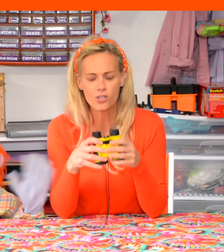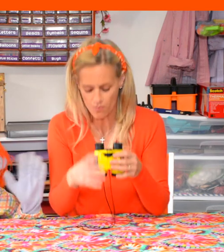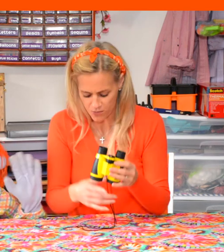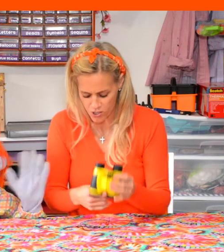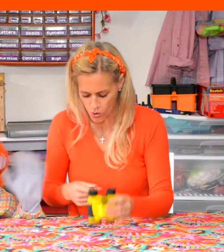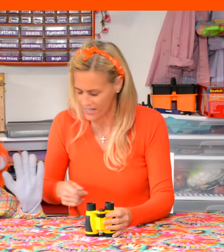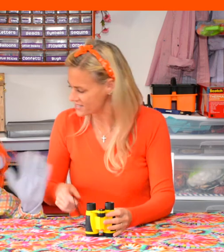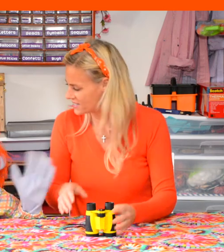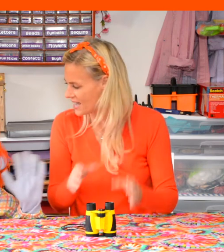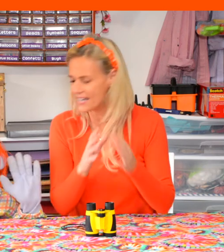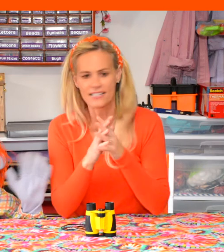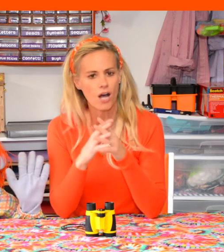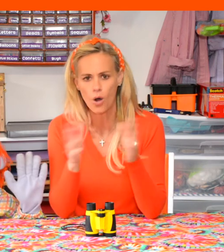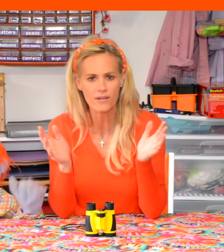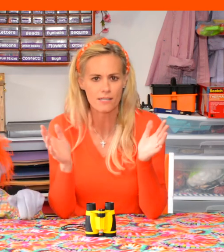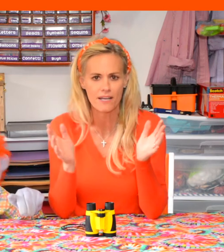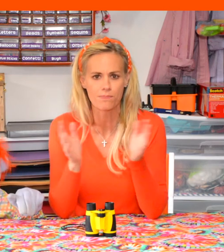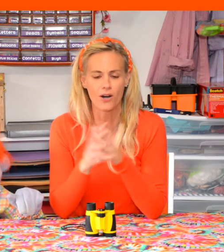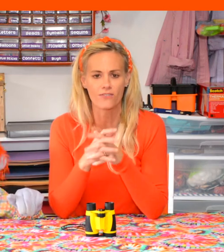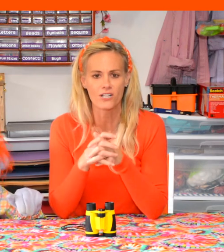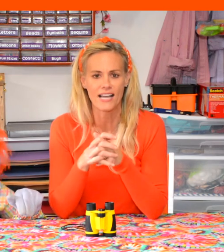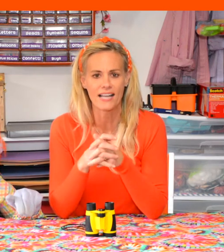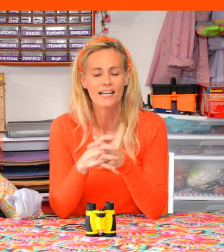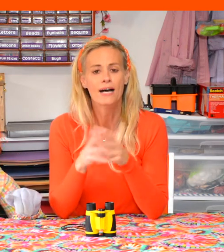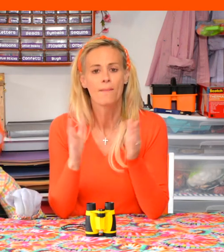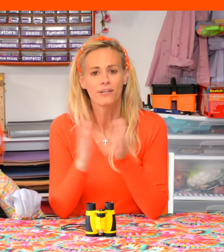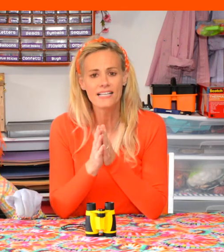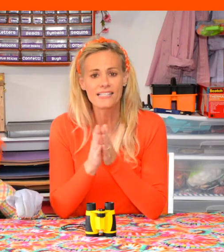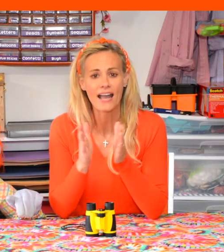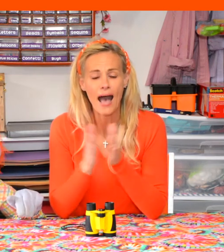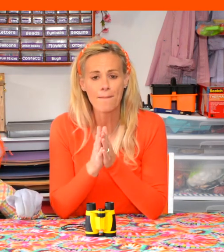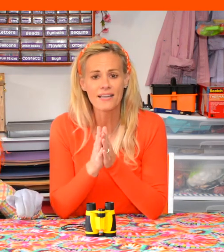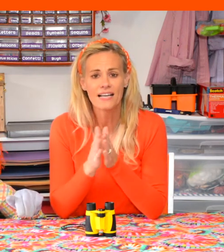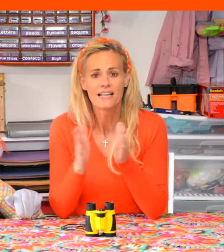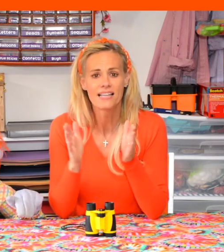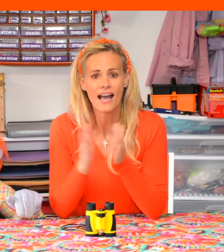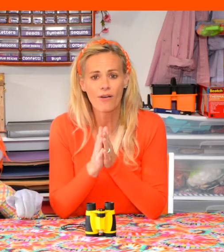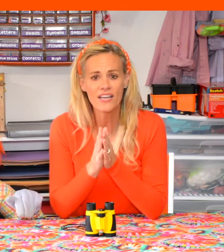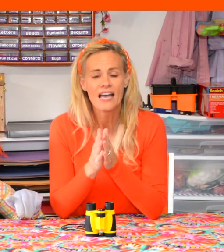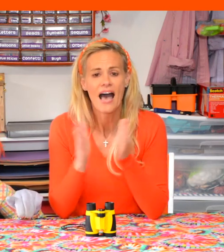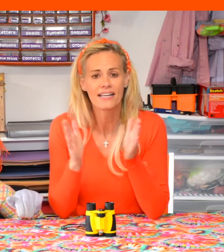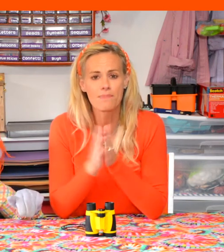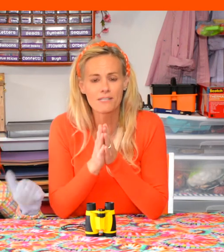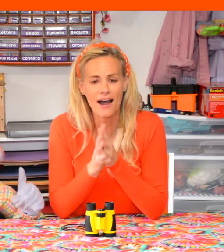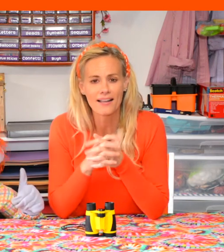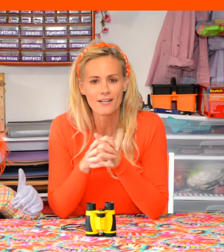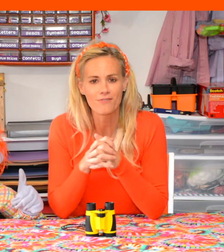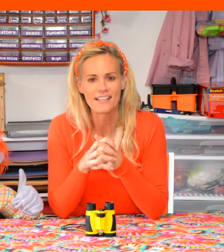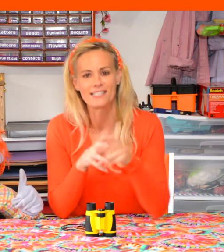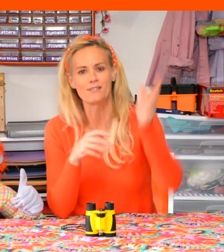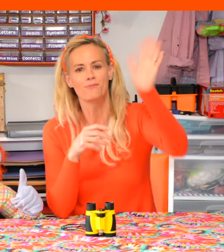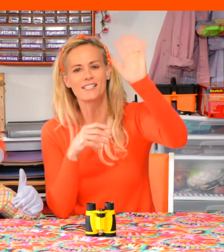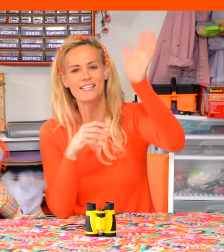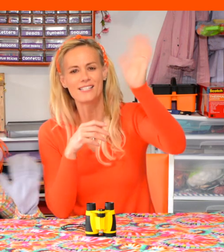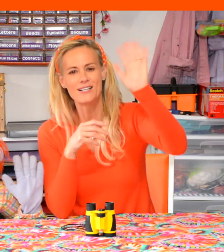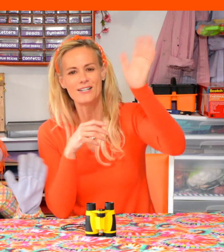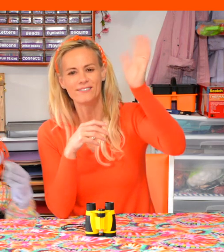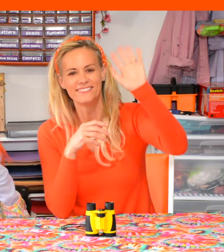much for joining us today. It is always the best part of our day. Please stay happy, stay healthy, and keep a smile on your faces. We'll see you soon.